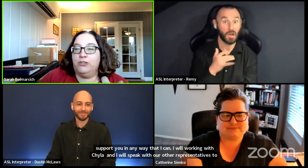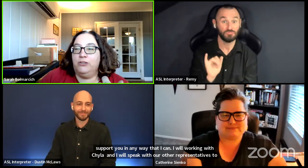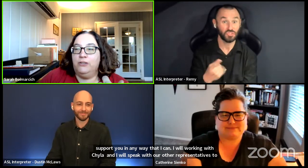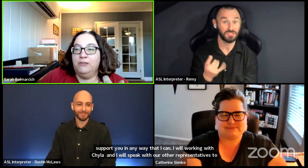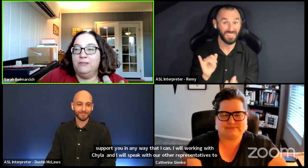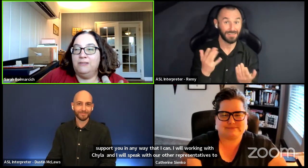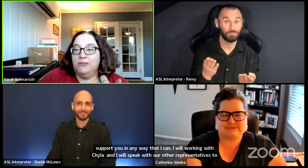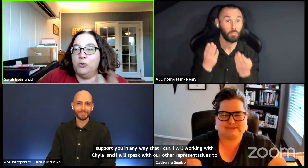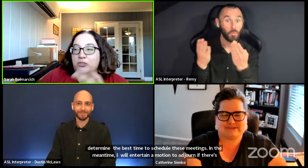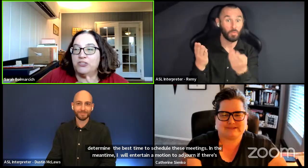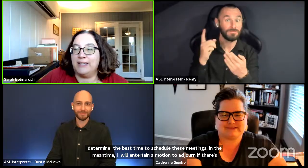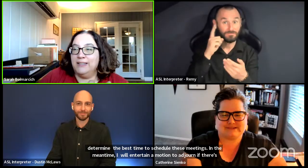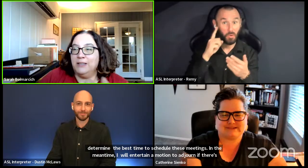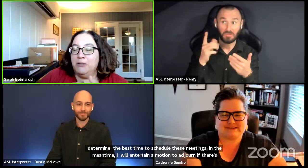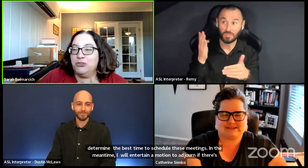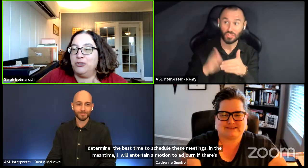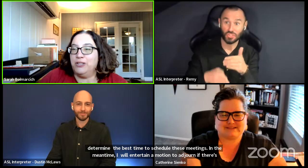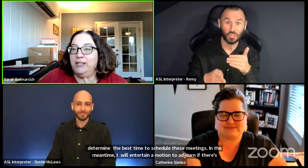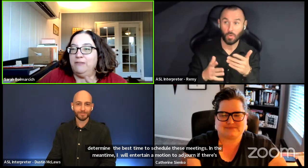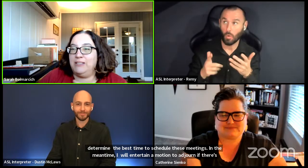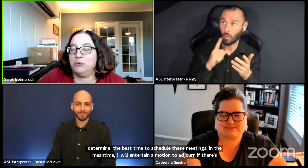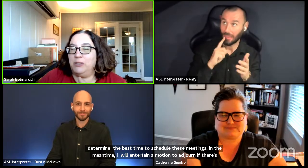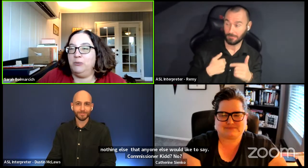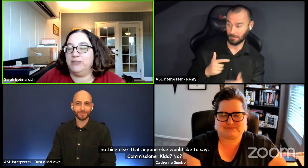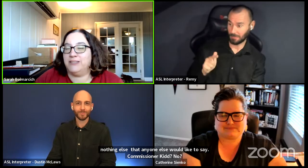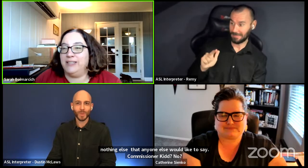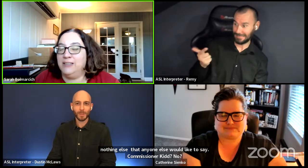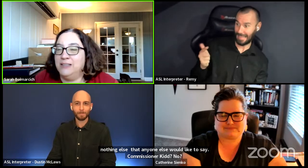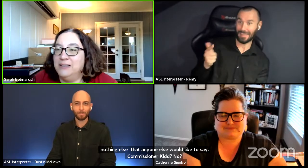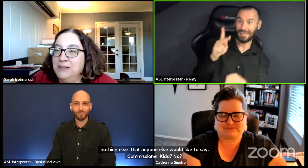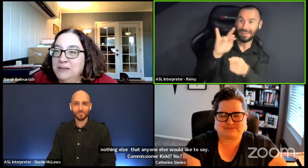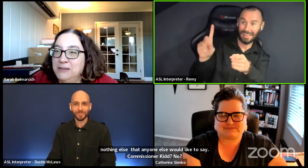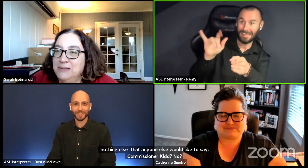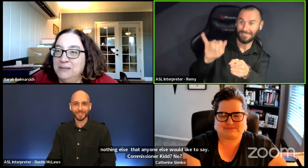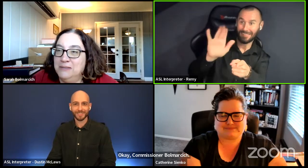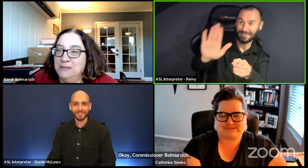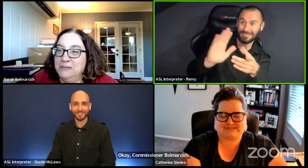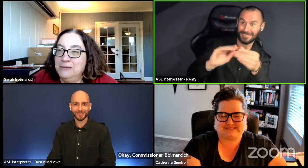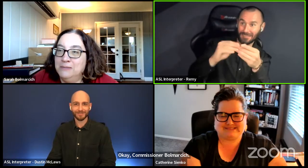to adjourn. Or second Commissioner Kidd, if that's what he was saying.